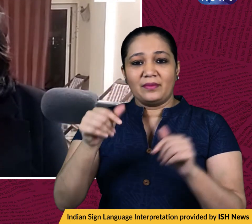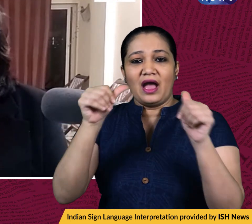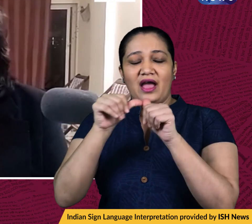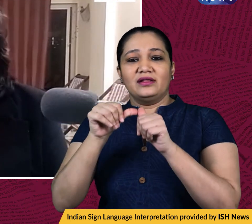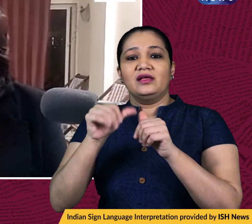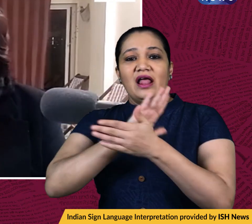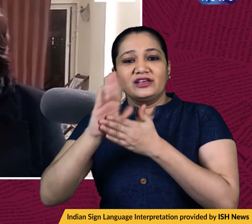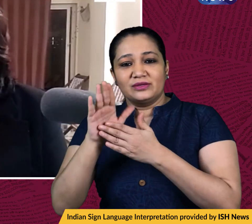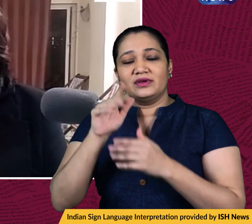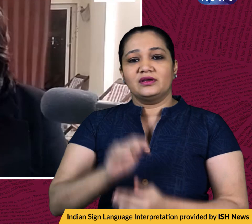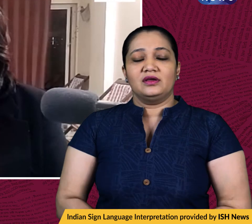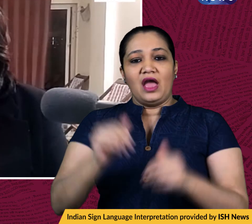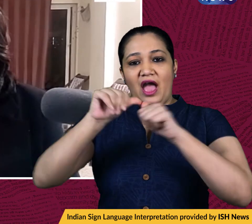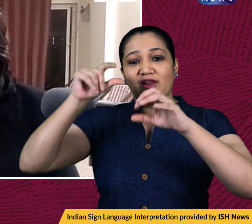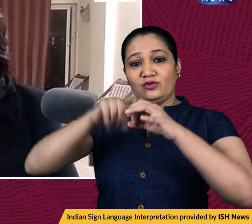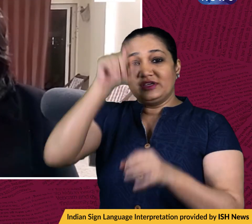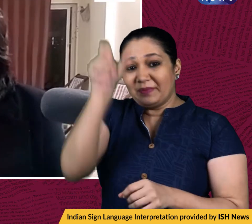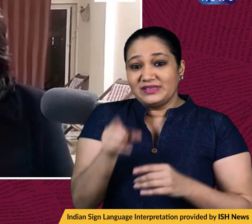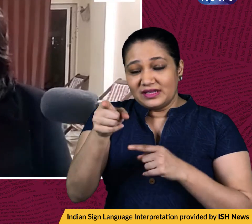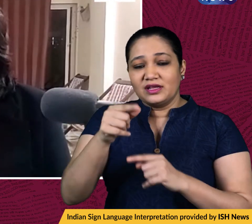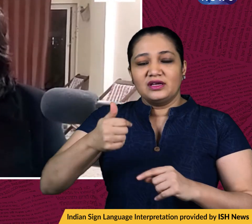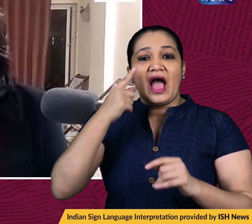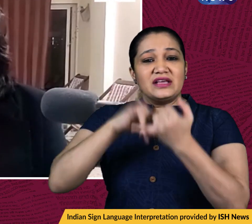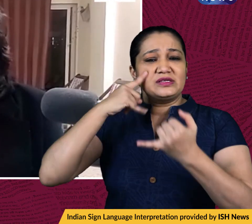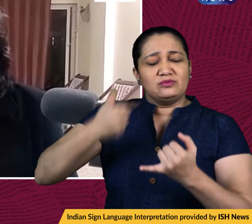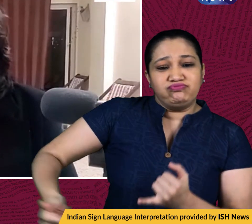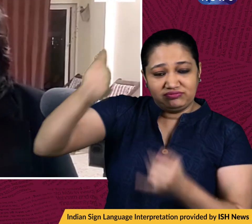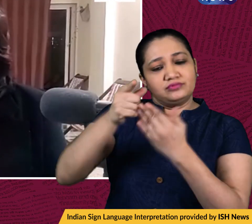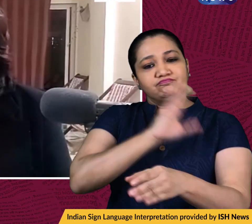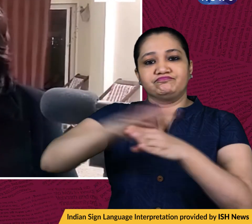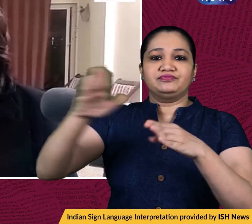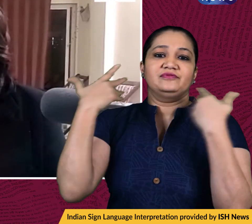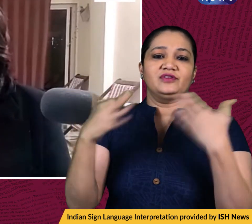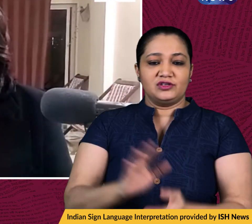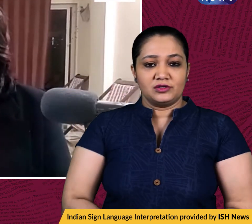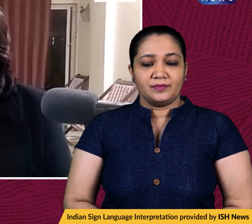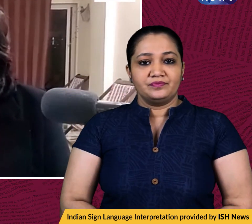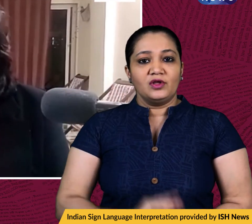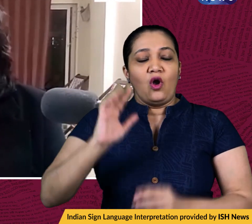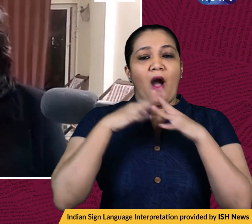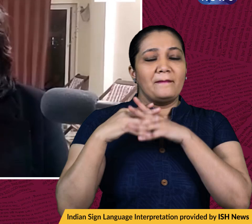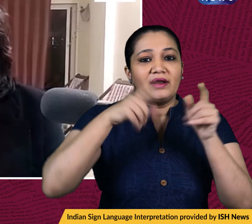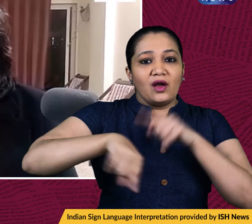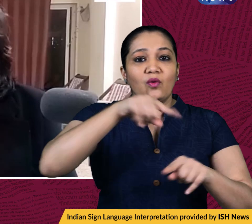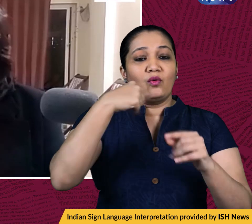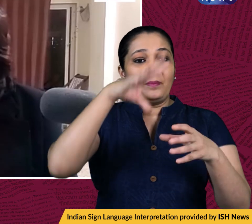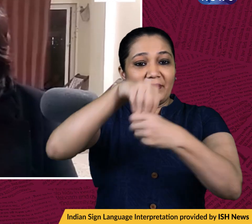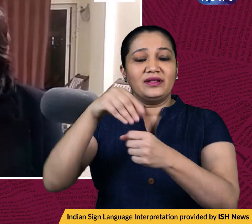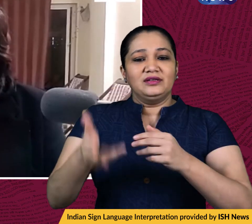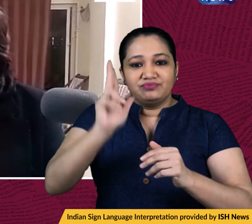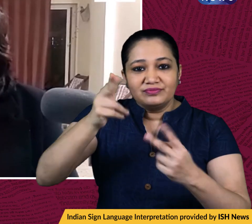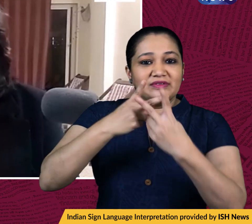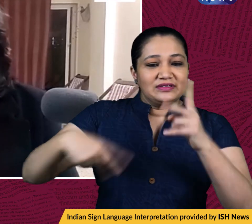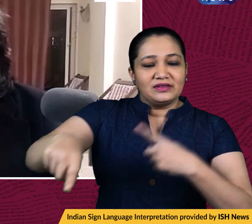Ibrahim al-Hashimi al-Qurayshi, the leader of ISIS." End quote. He also said that all Americans